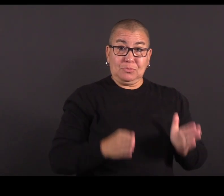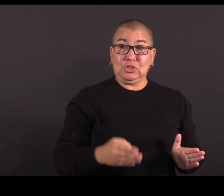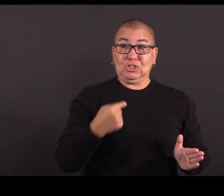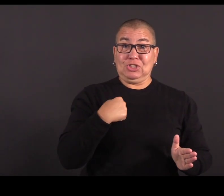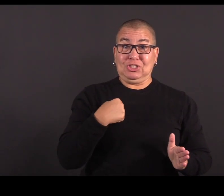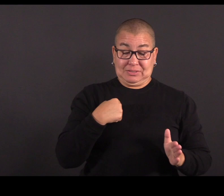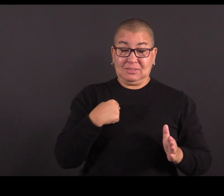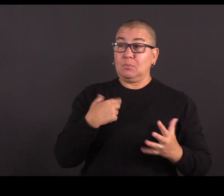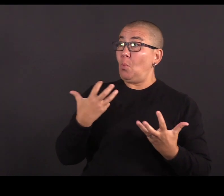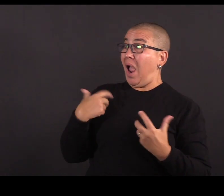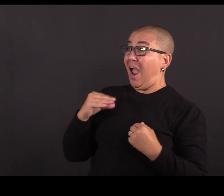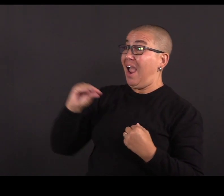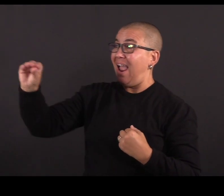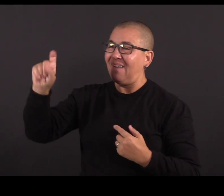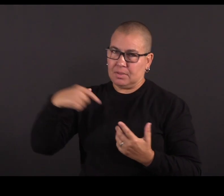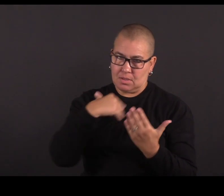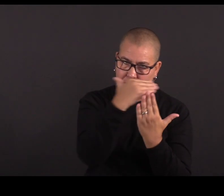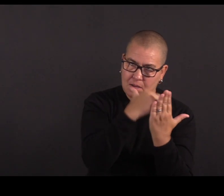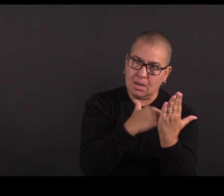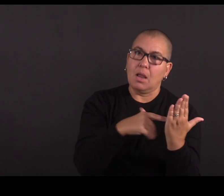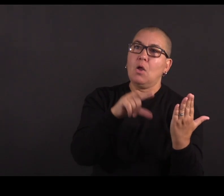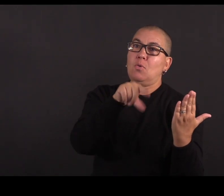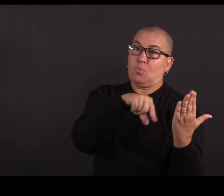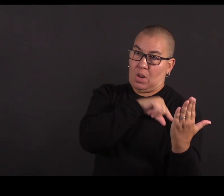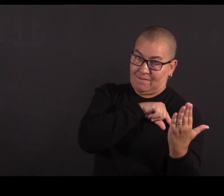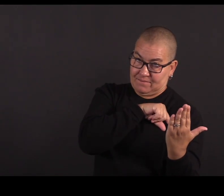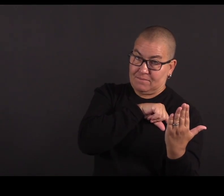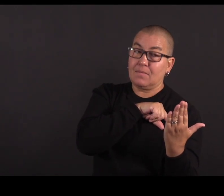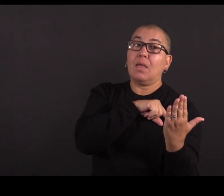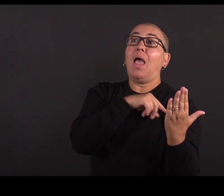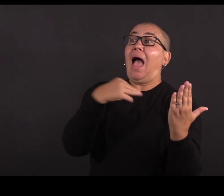rent, usually around 30%.